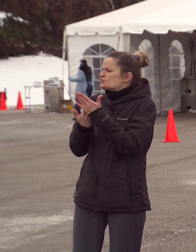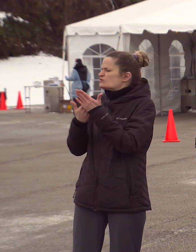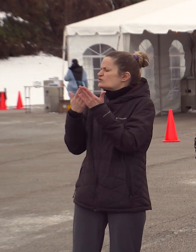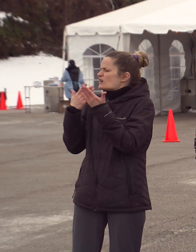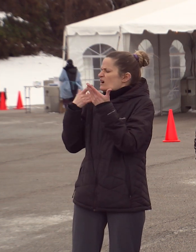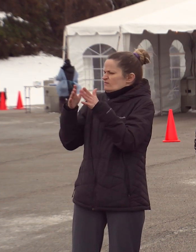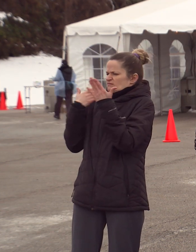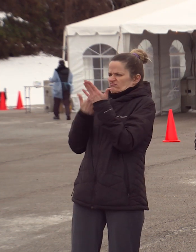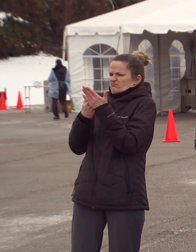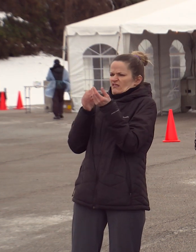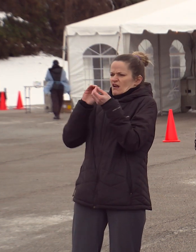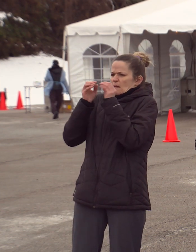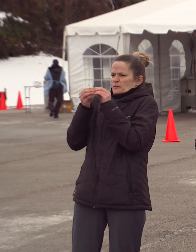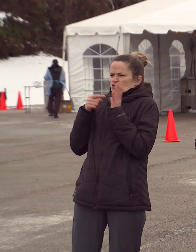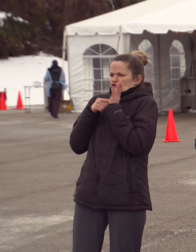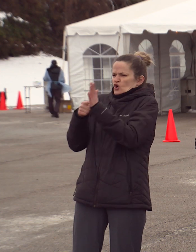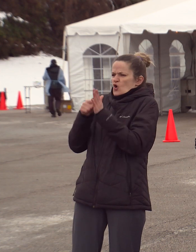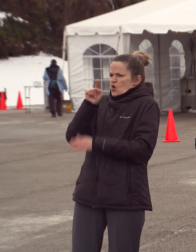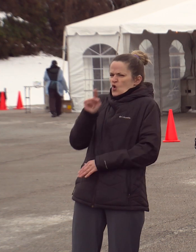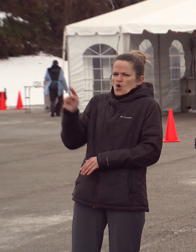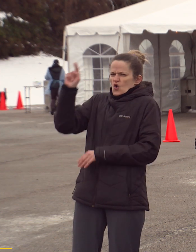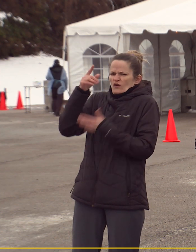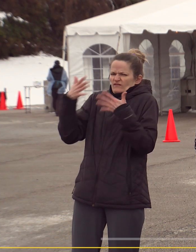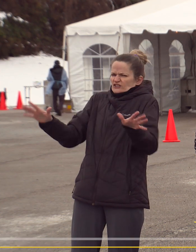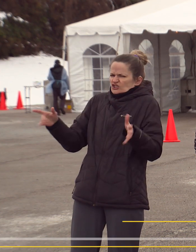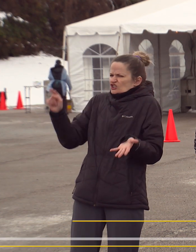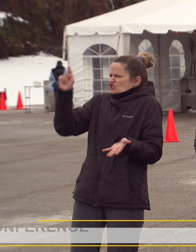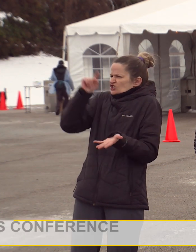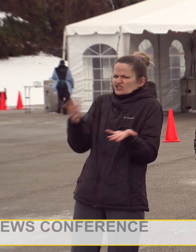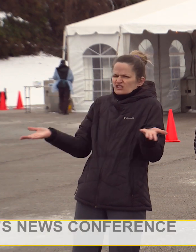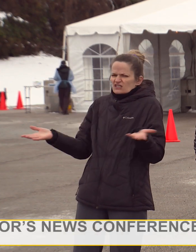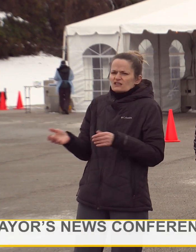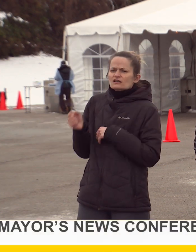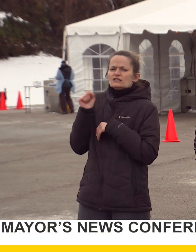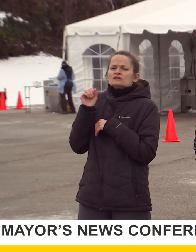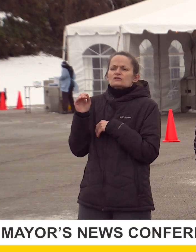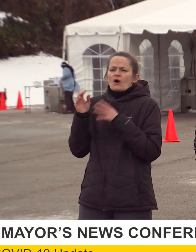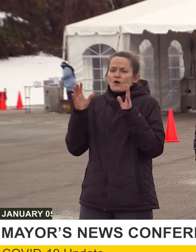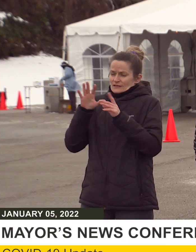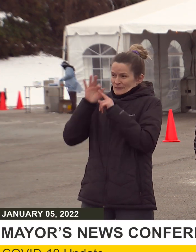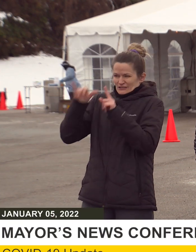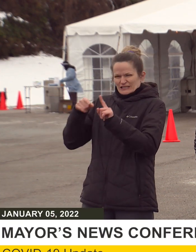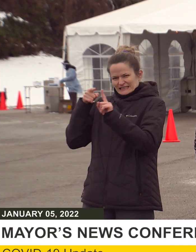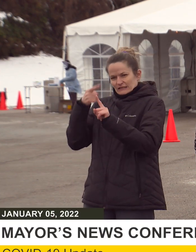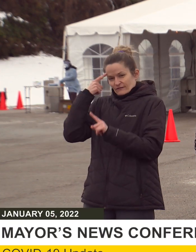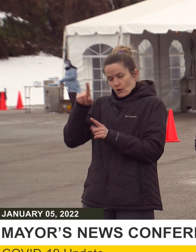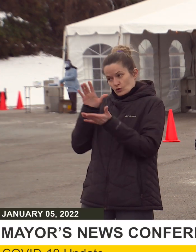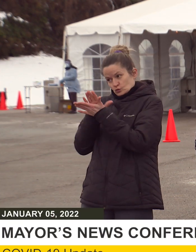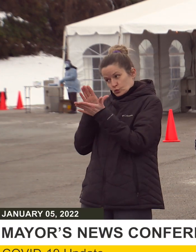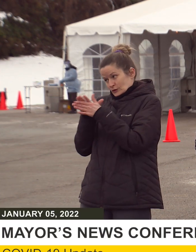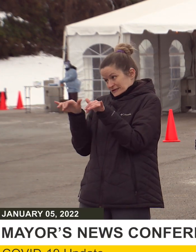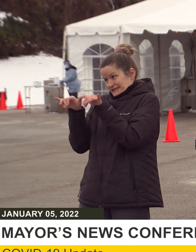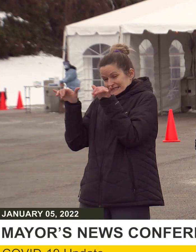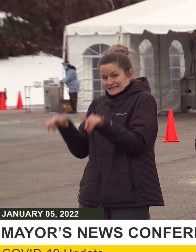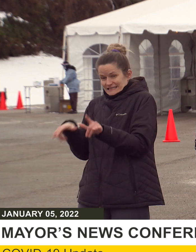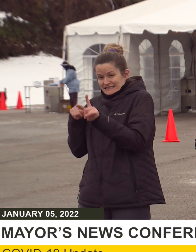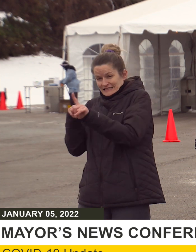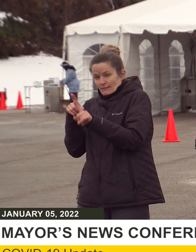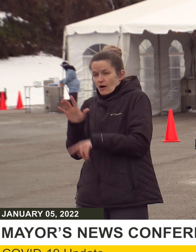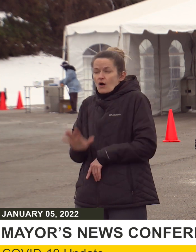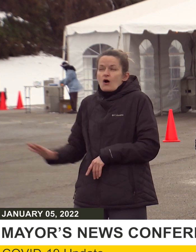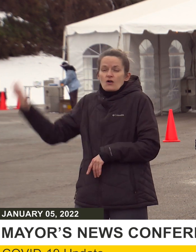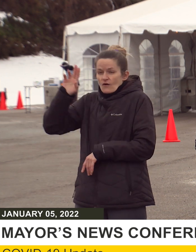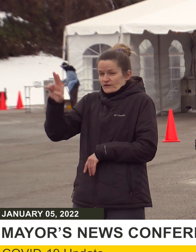think providing, especially for the school systems here and across the state, providing more testing